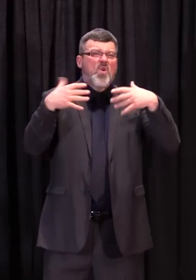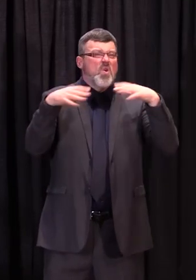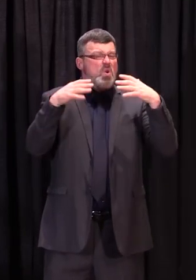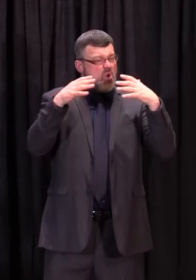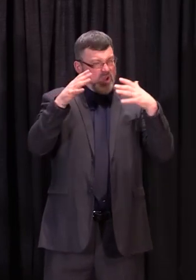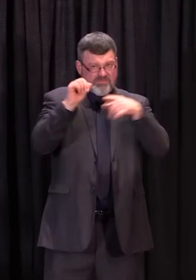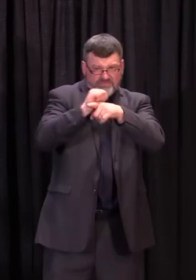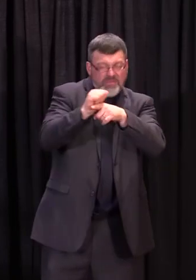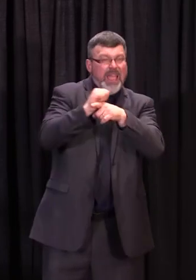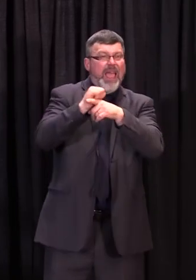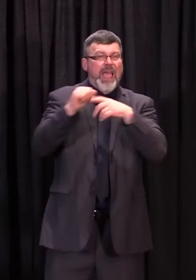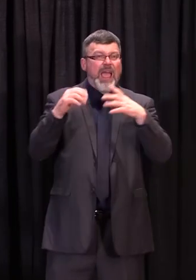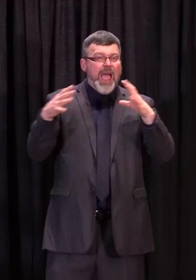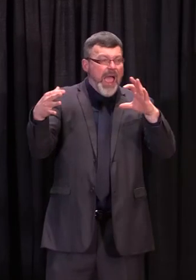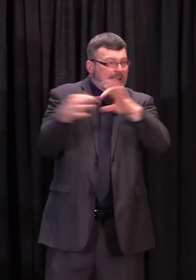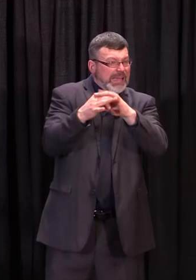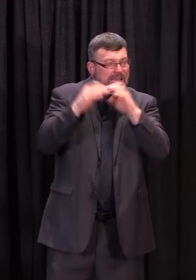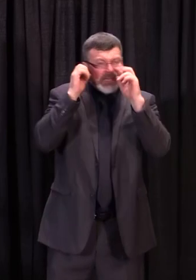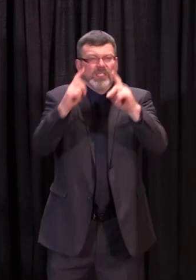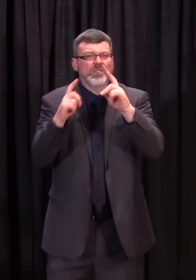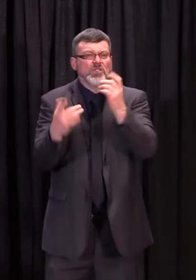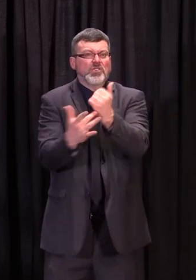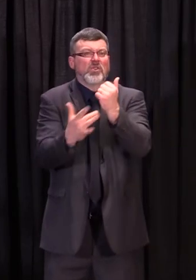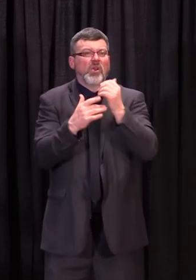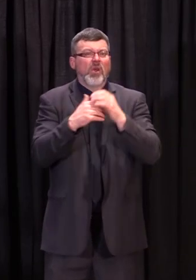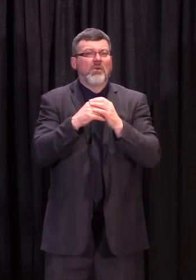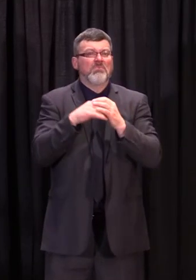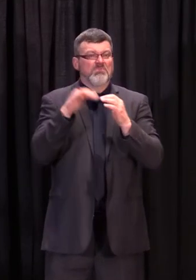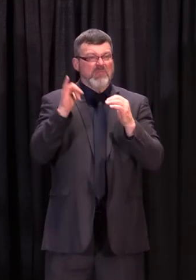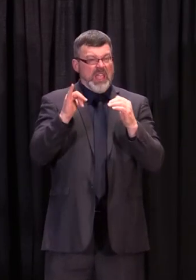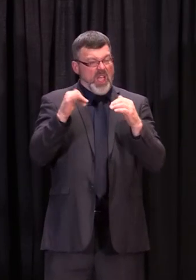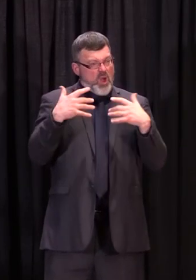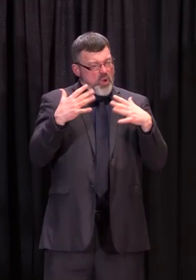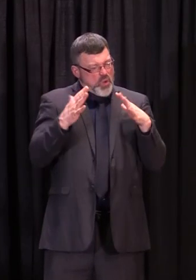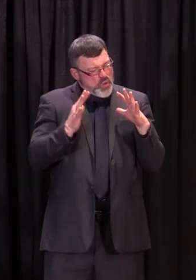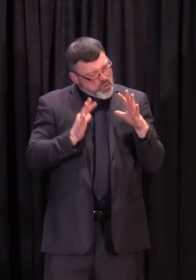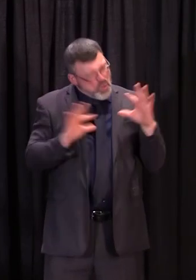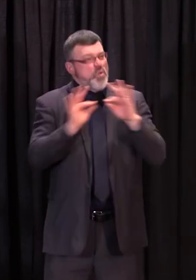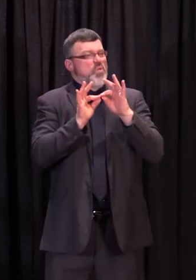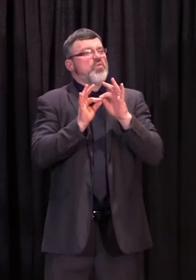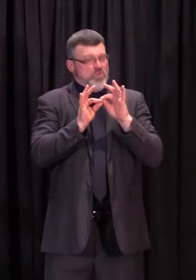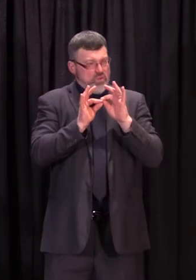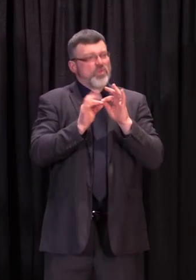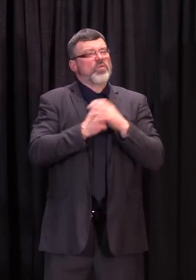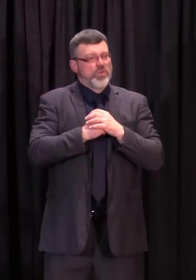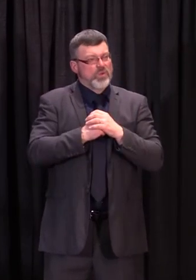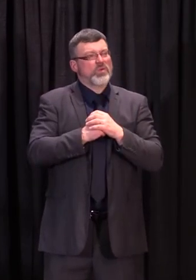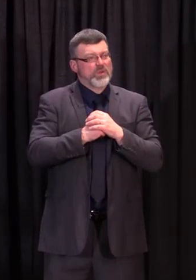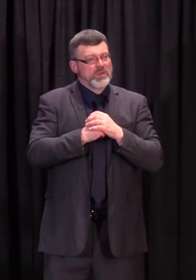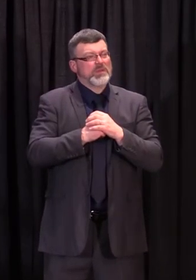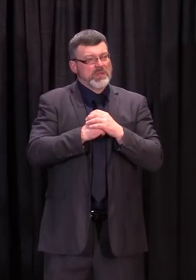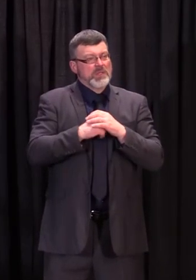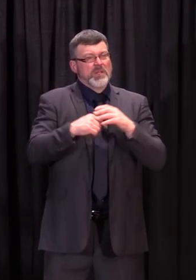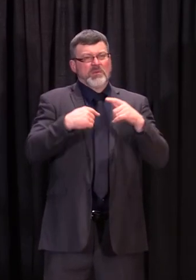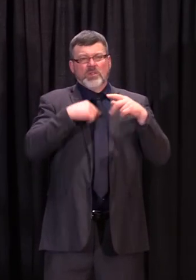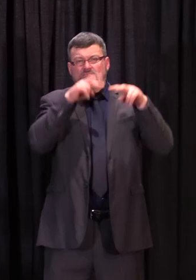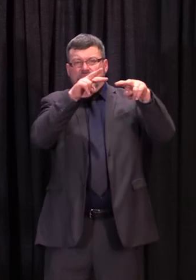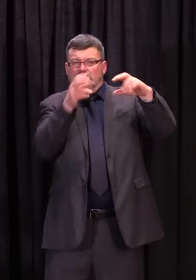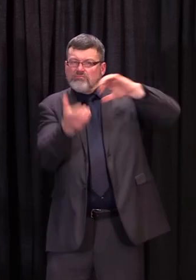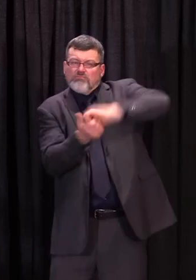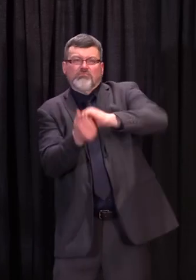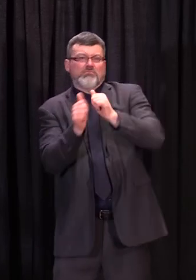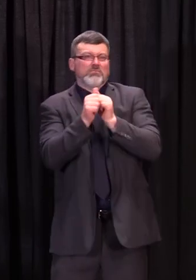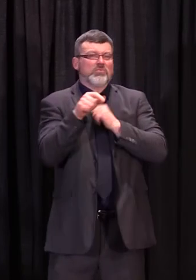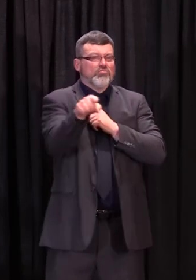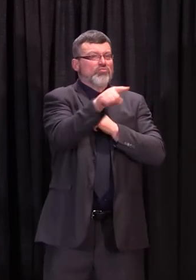me and to our state. And I look forward to working with you on this essential reform of our education system.